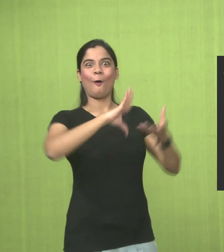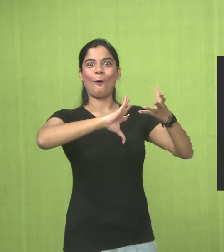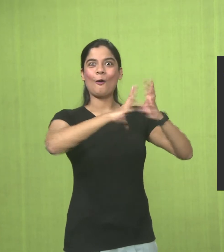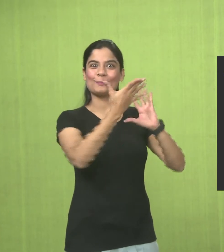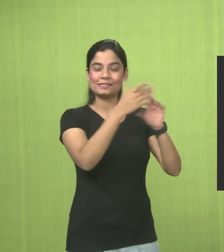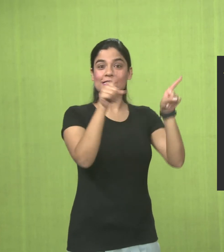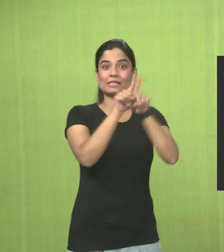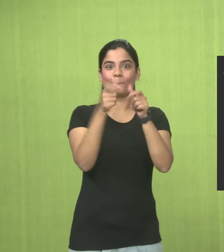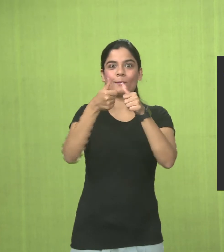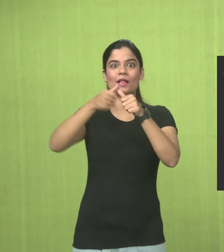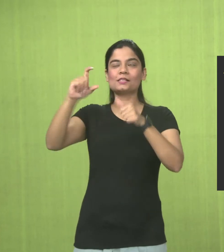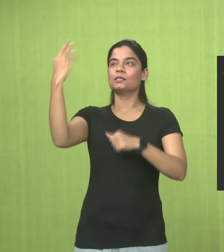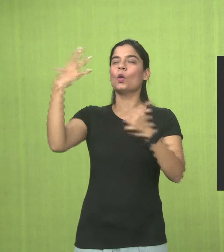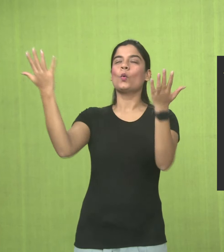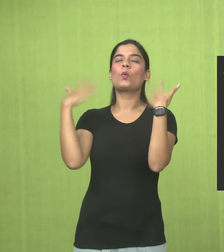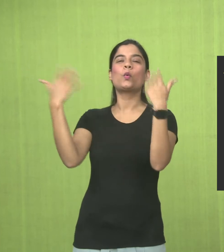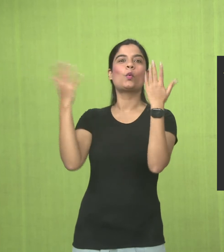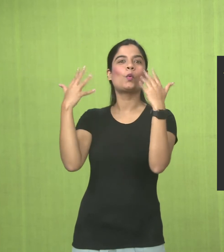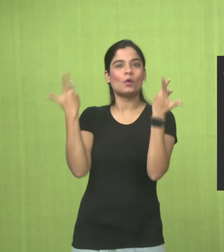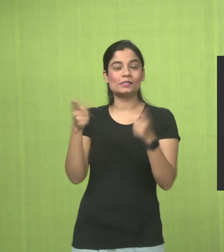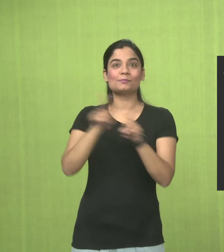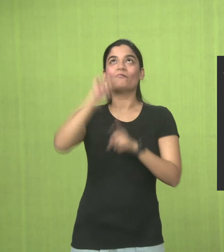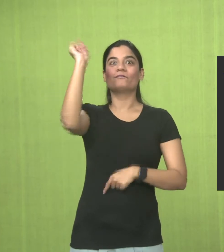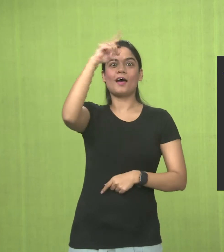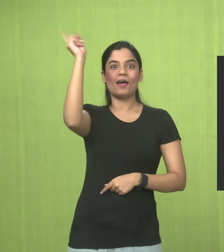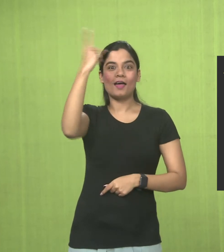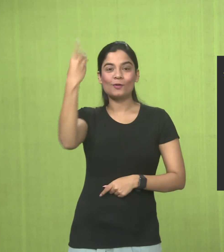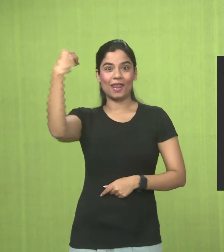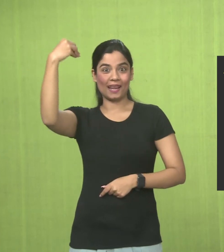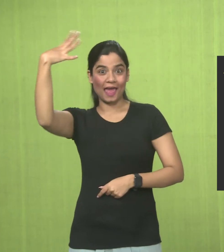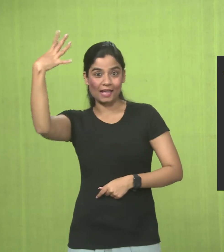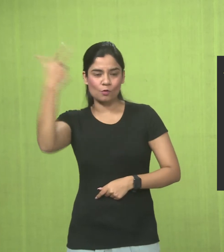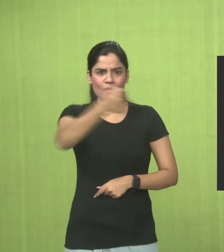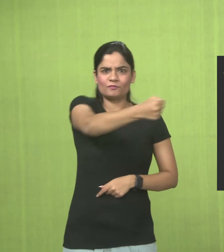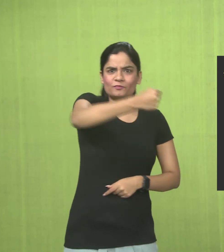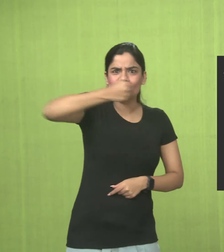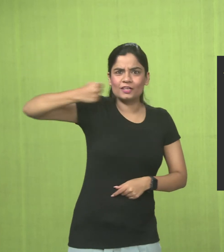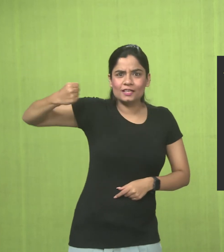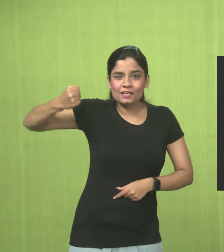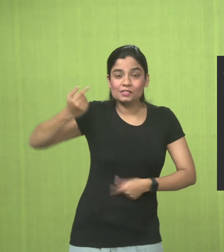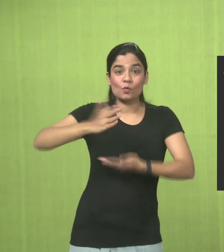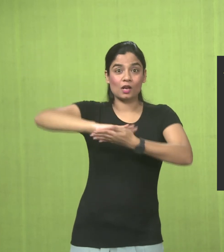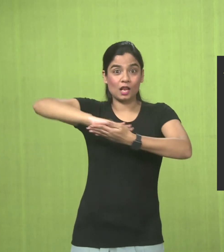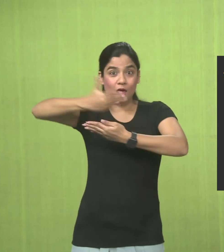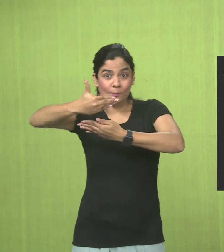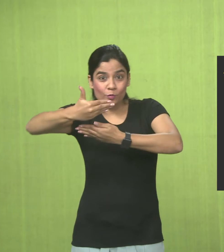example, television in the house is technology. Air conditioner in the house is technology. Electricity,